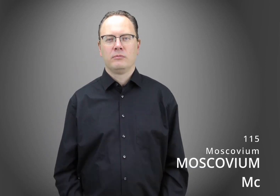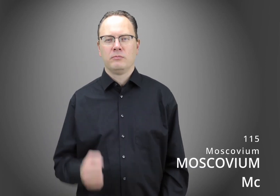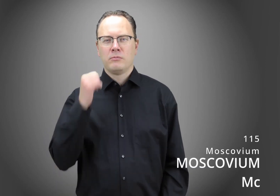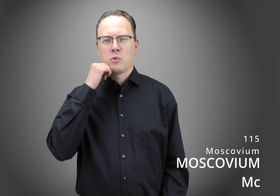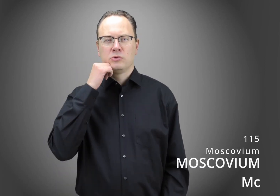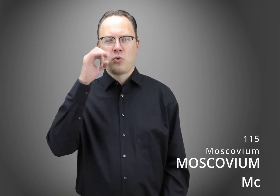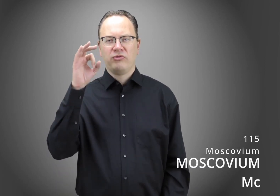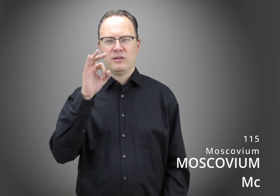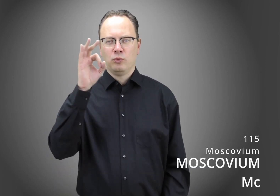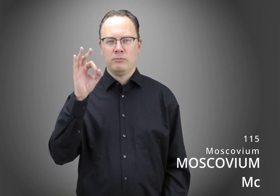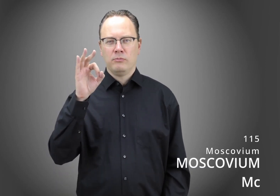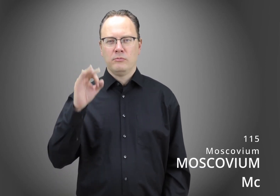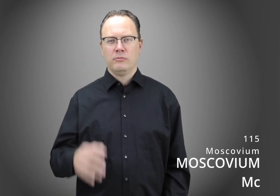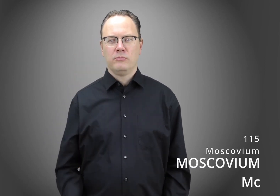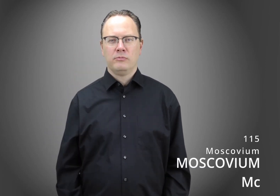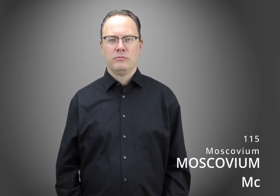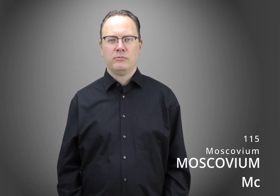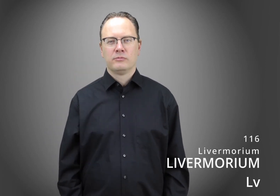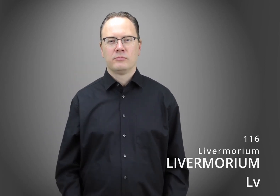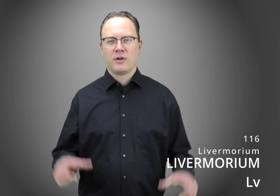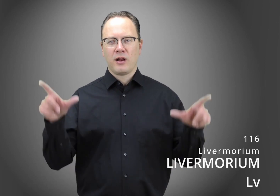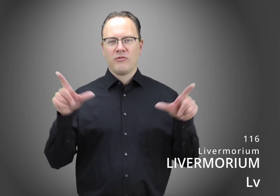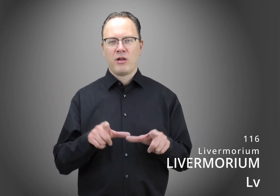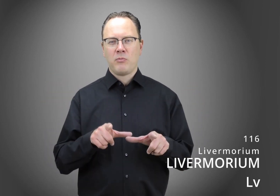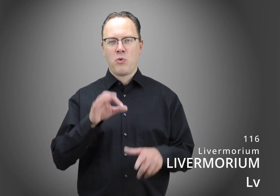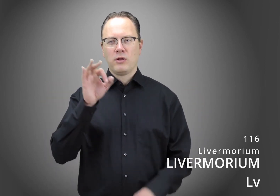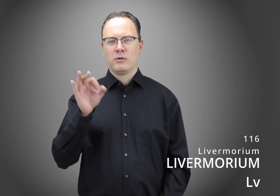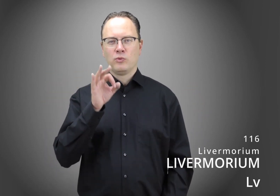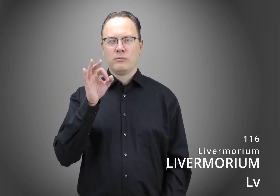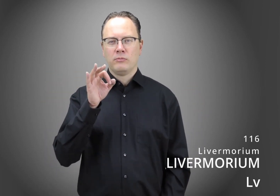Can you still see it? It's frozen for me.